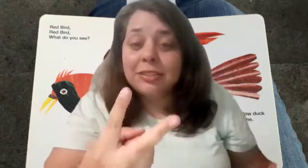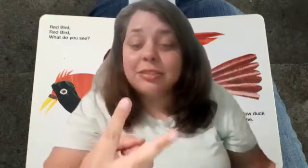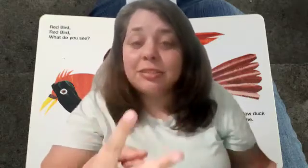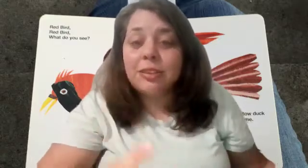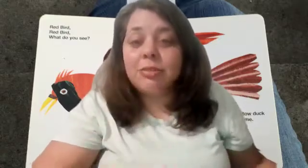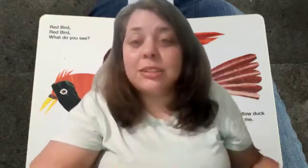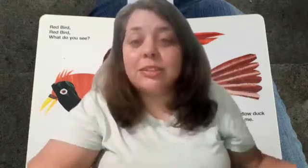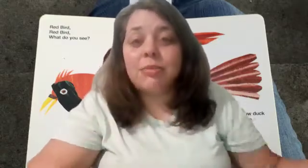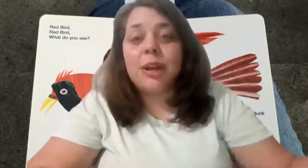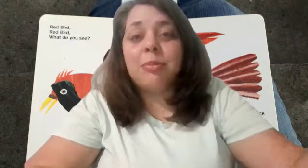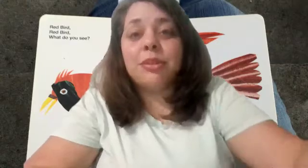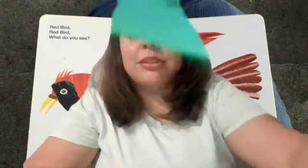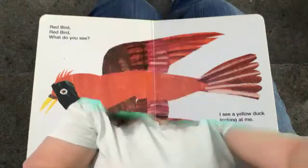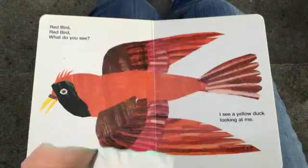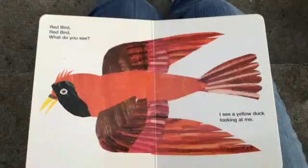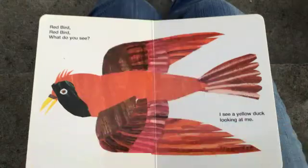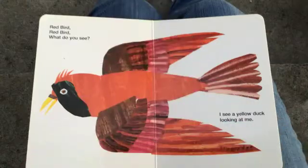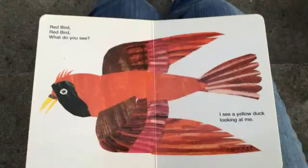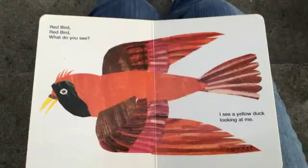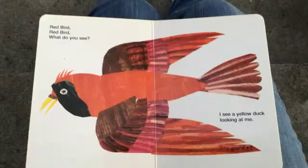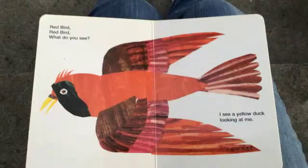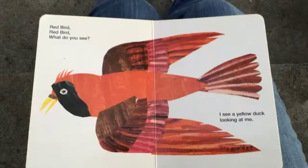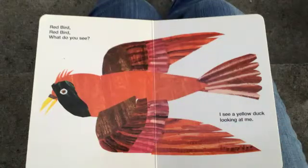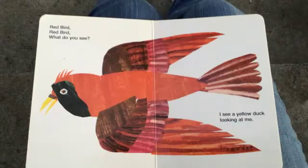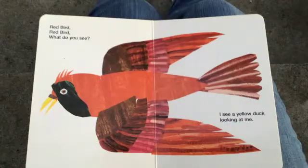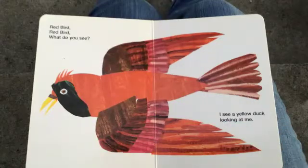see. Who does the red bird see next?